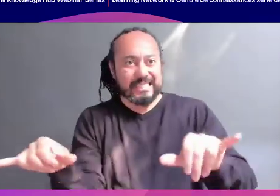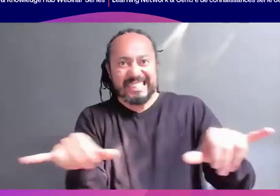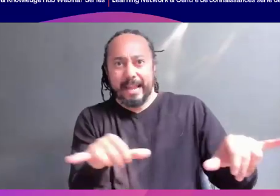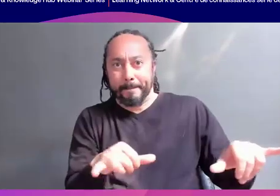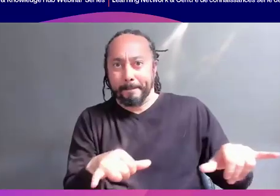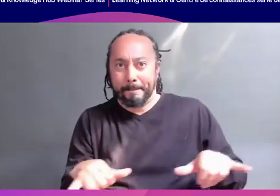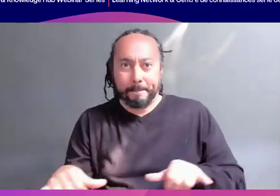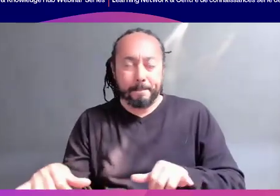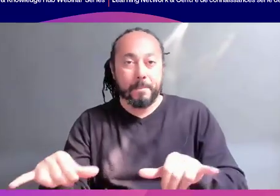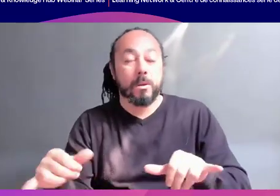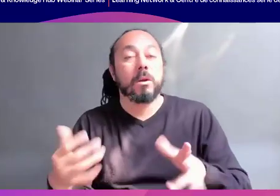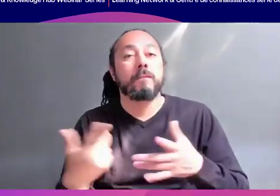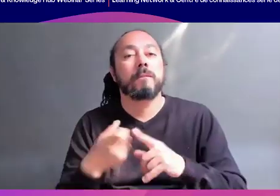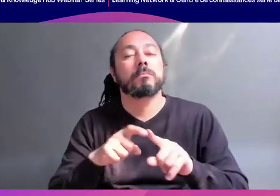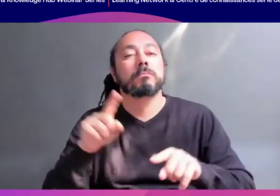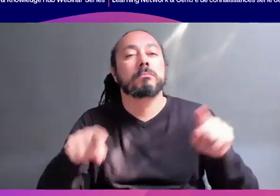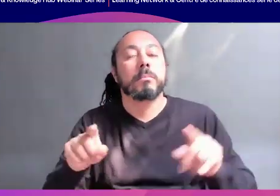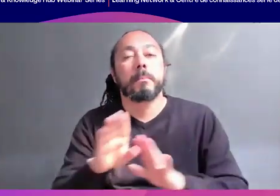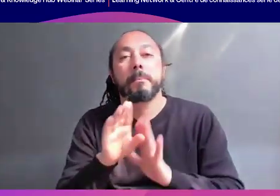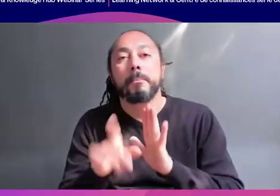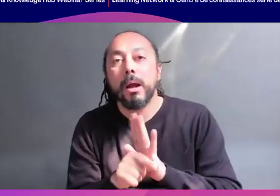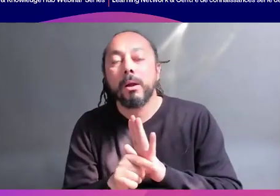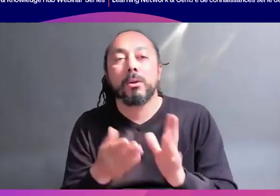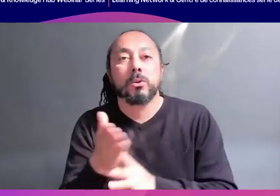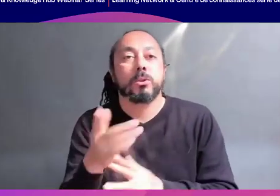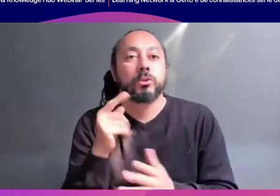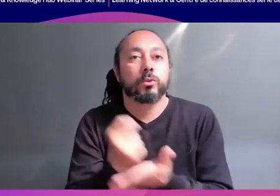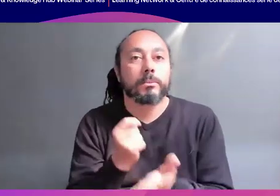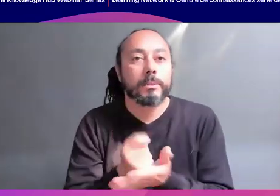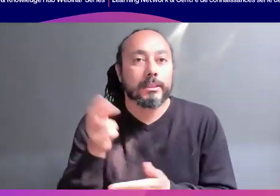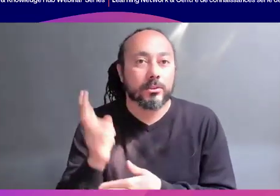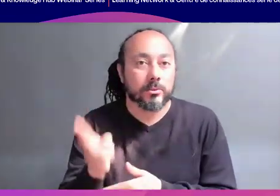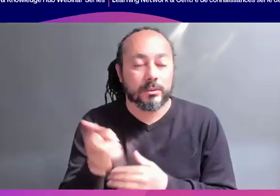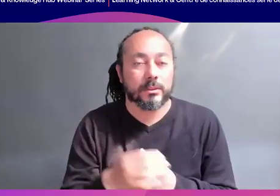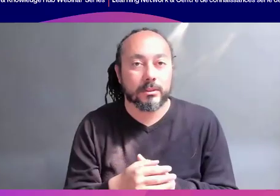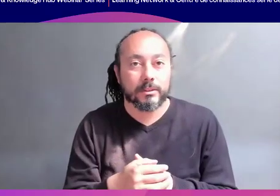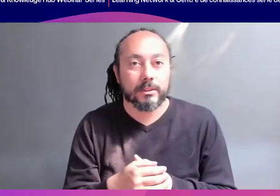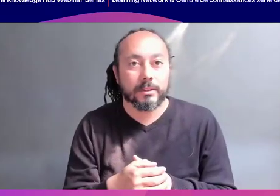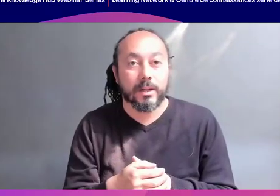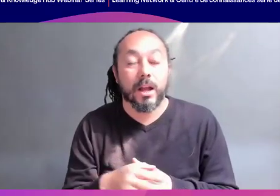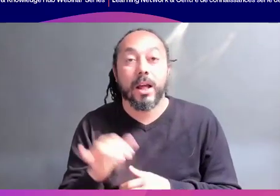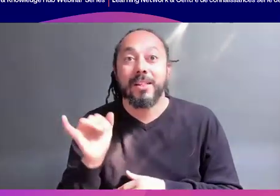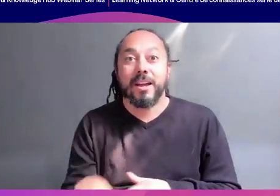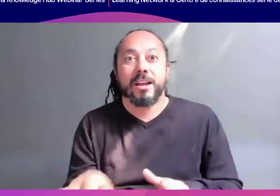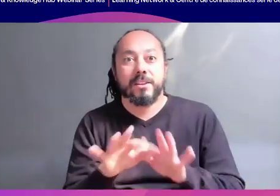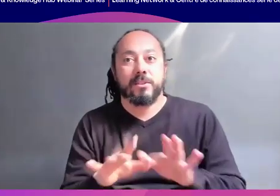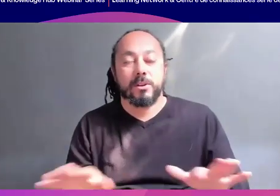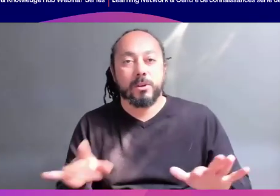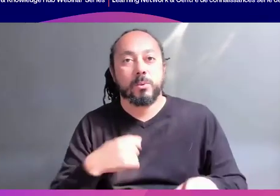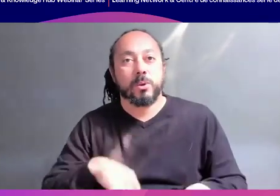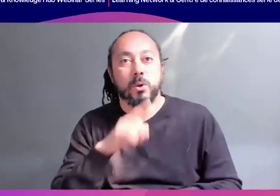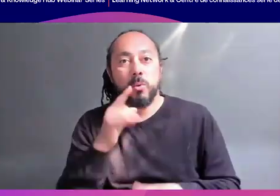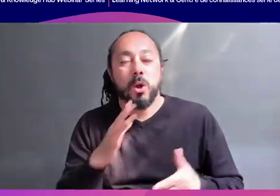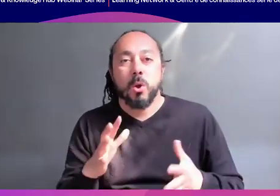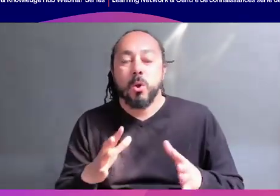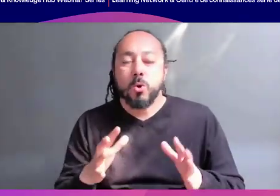women together from different backgrounds via their treatment history. And so that's the diversity that we've really been grappling